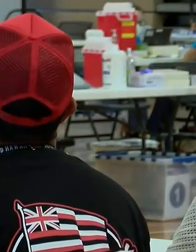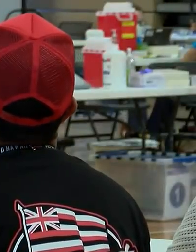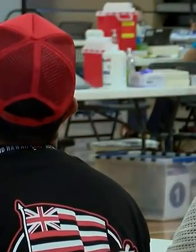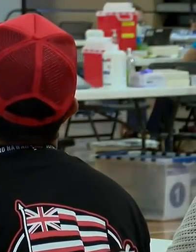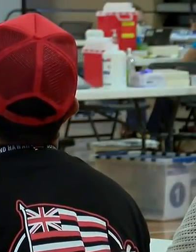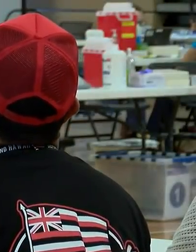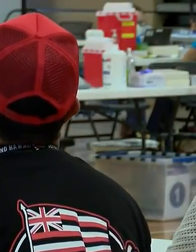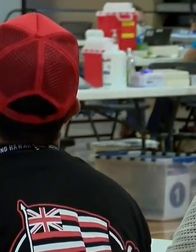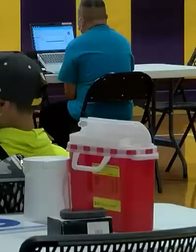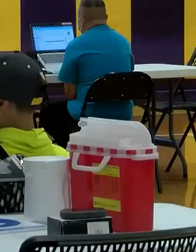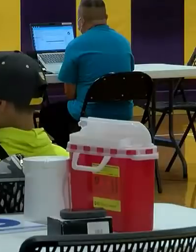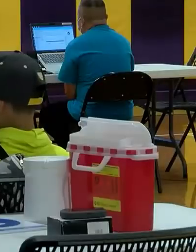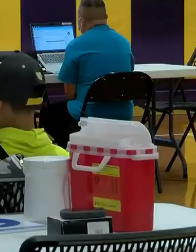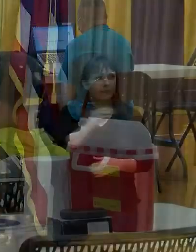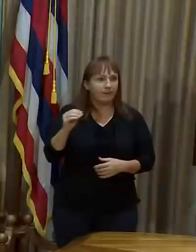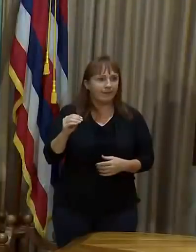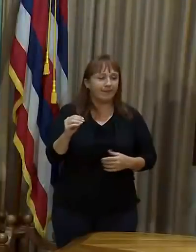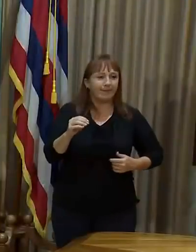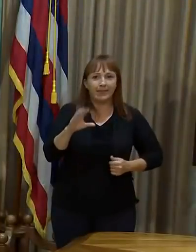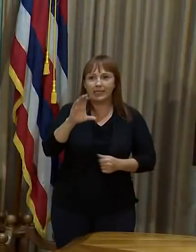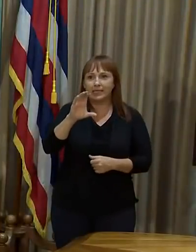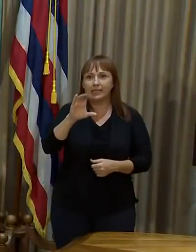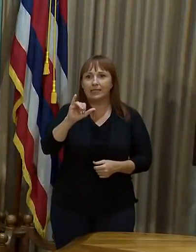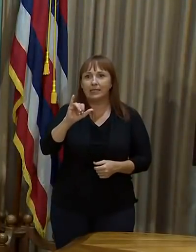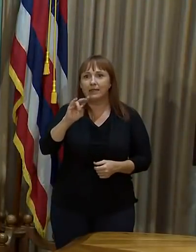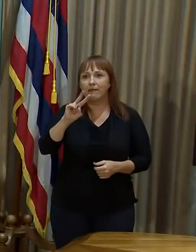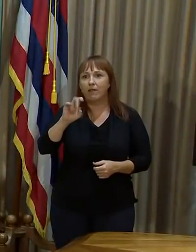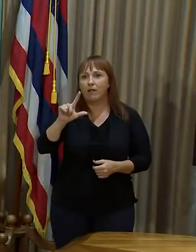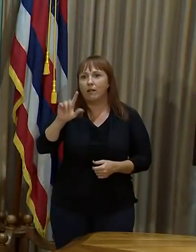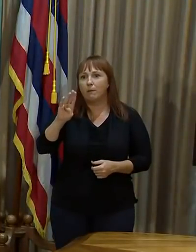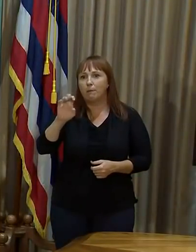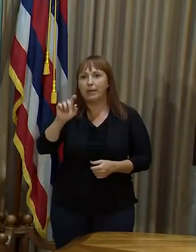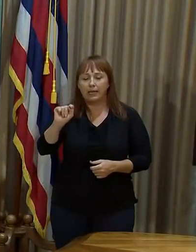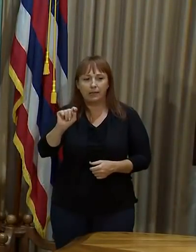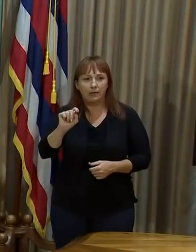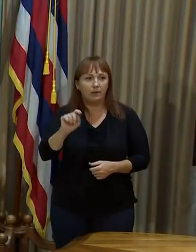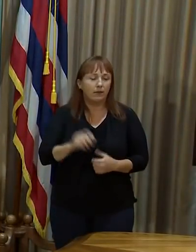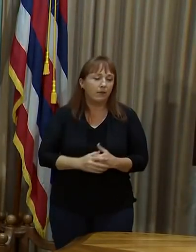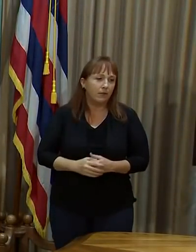vaccinated. And moving on to Civil Beat, Stuart Yurton, go ahead.